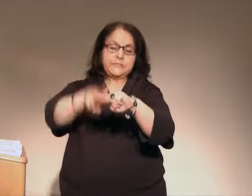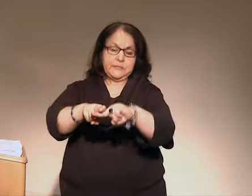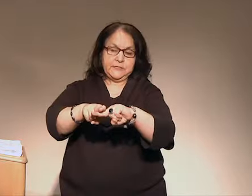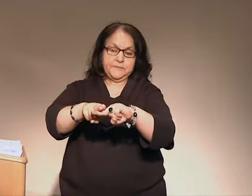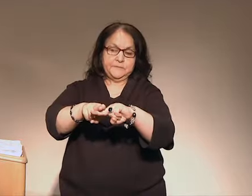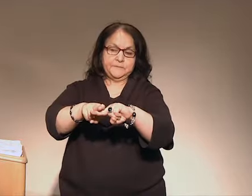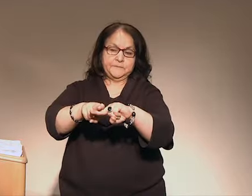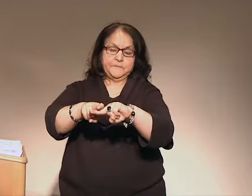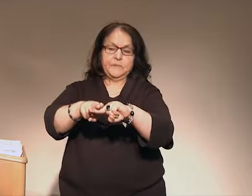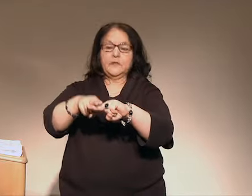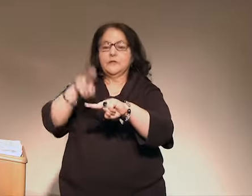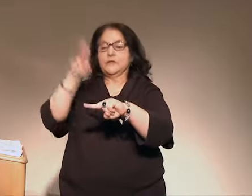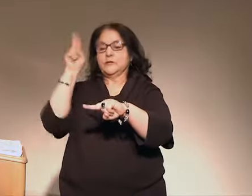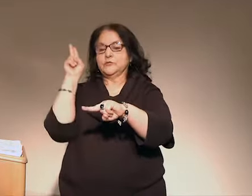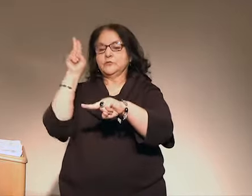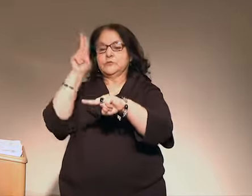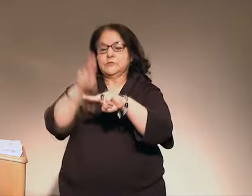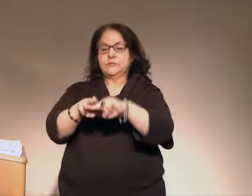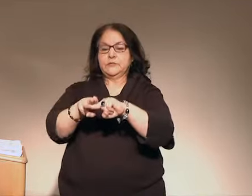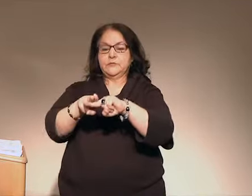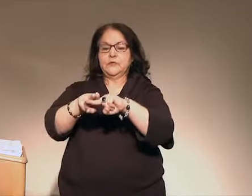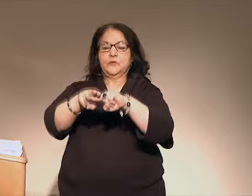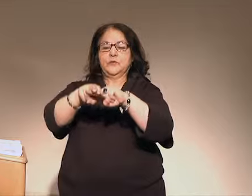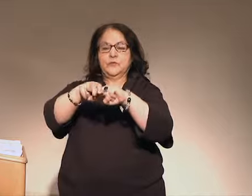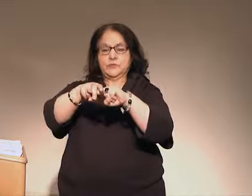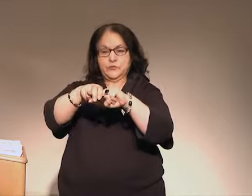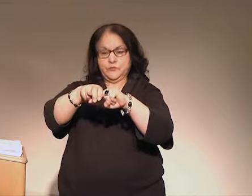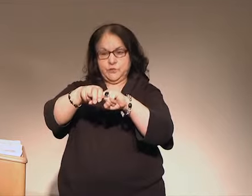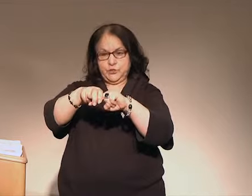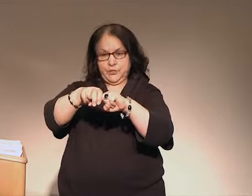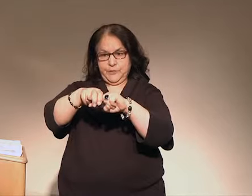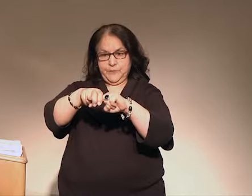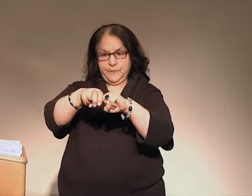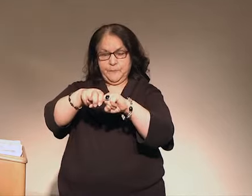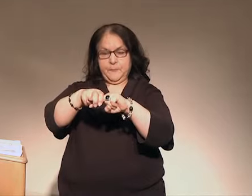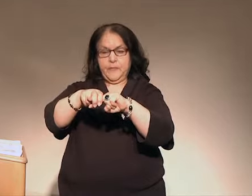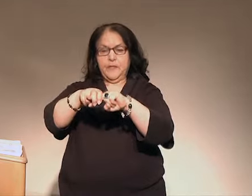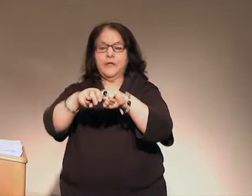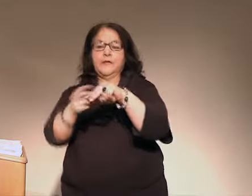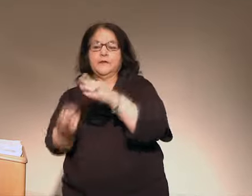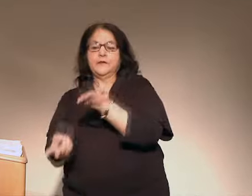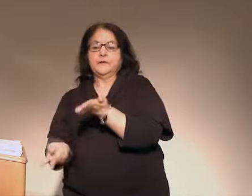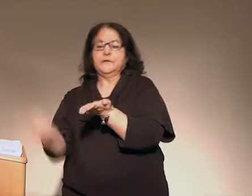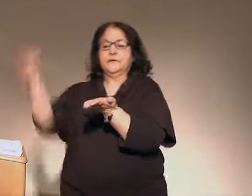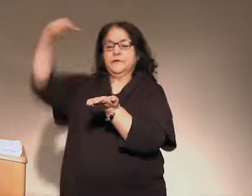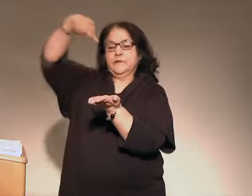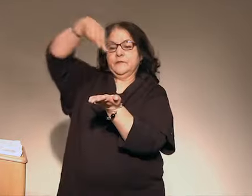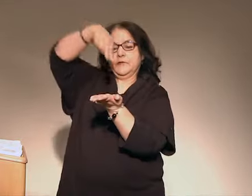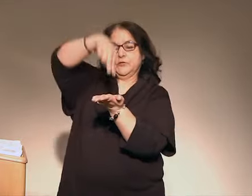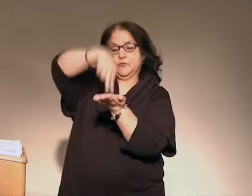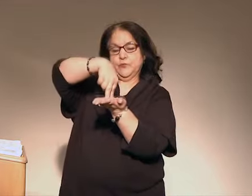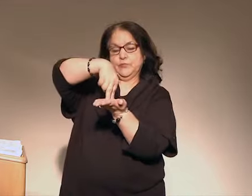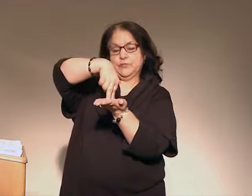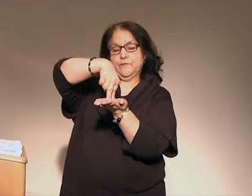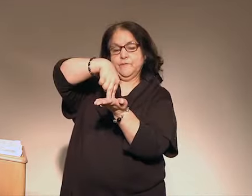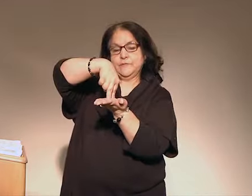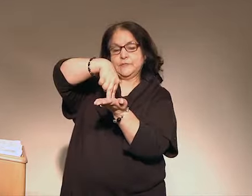sit. Okay, so sit, whereas this would be chair. And then the next word is